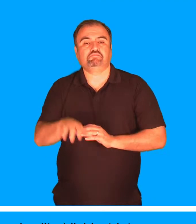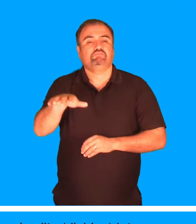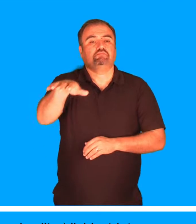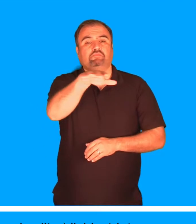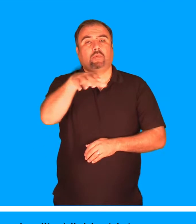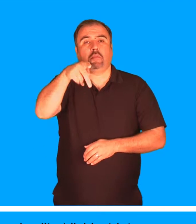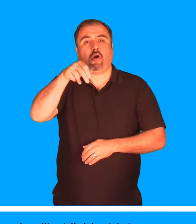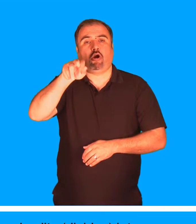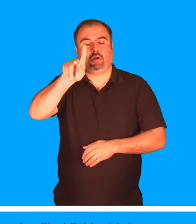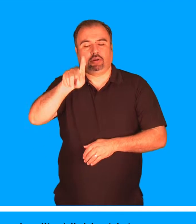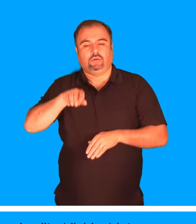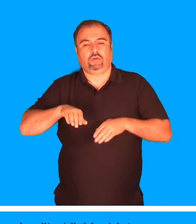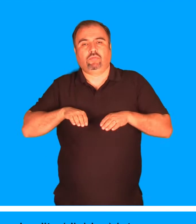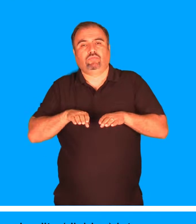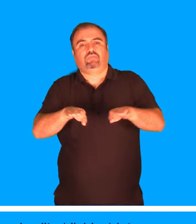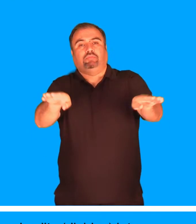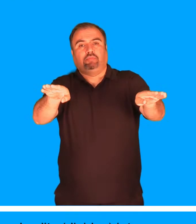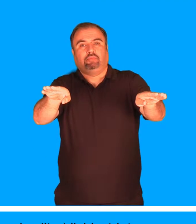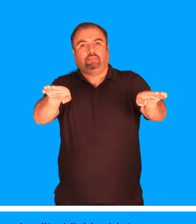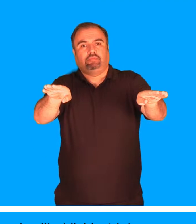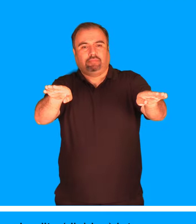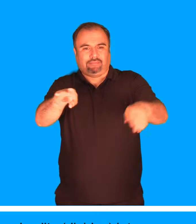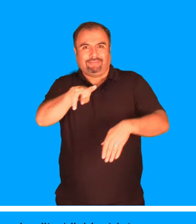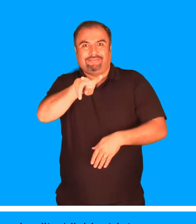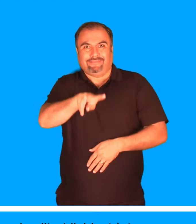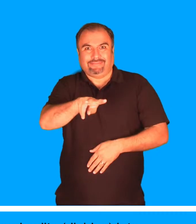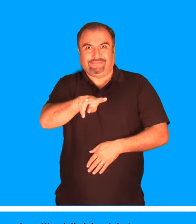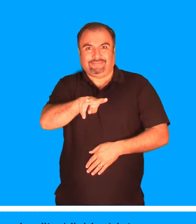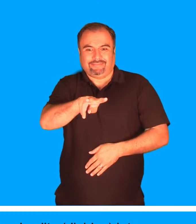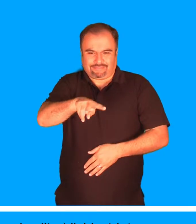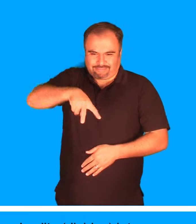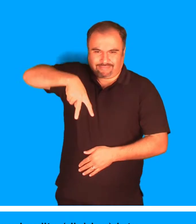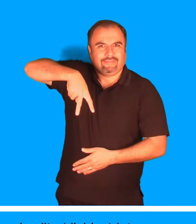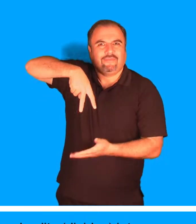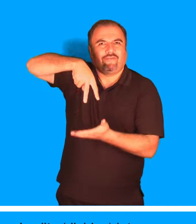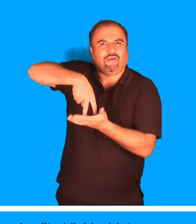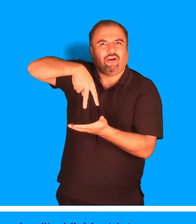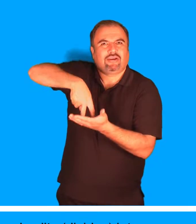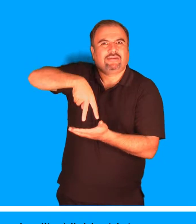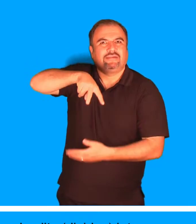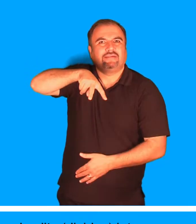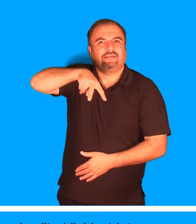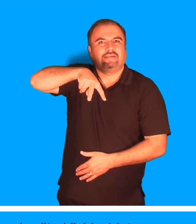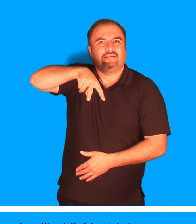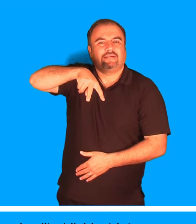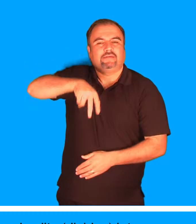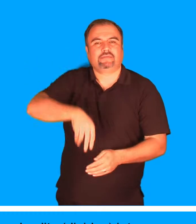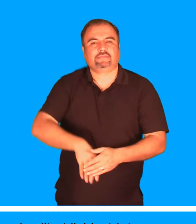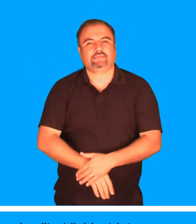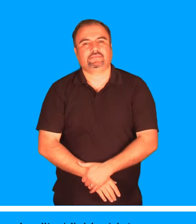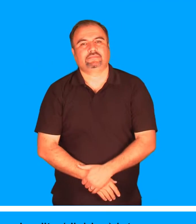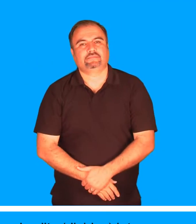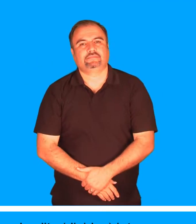This is a road near a park. The road splits or divides into two roads. This is called a fork in the road.